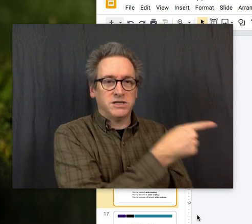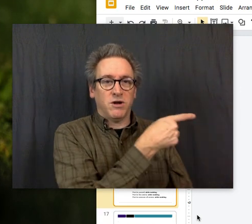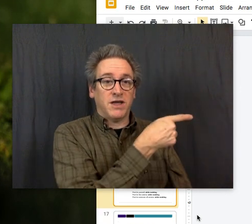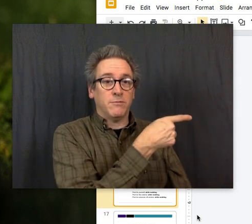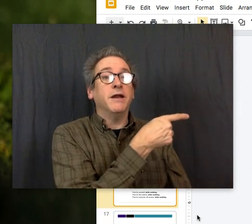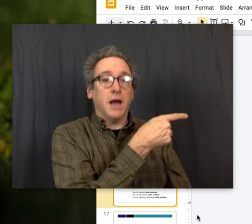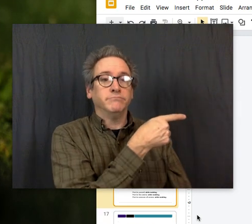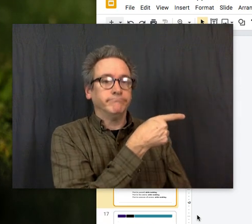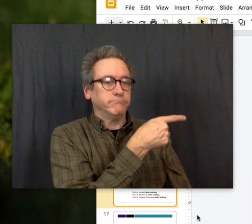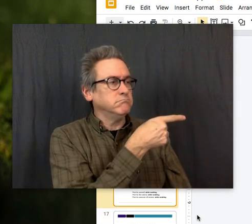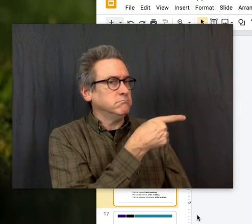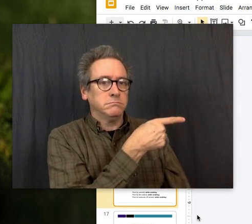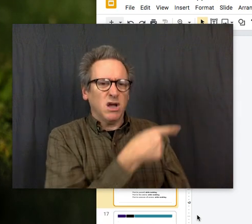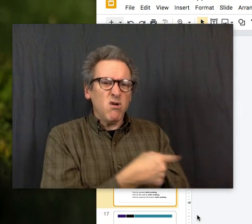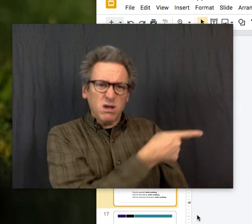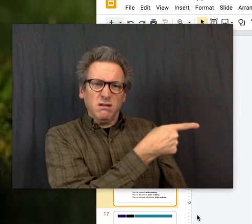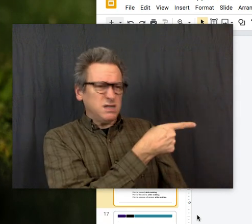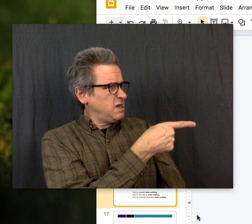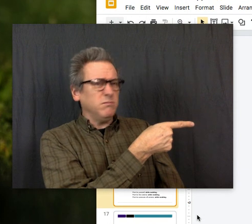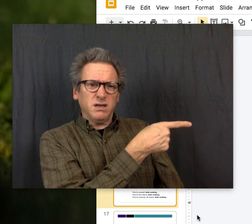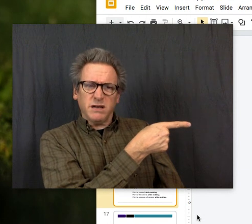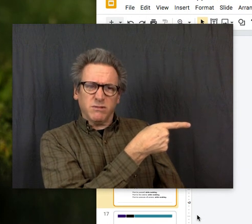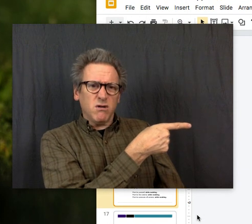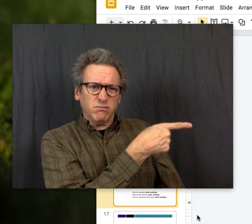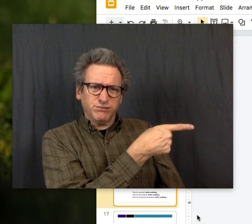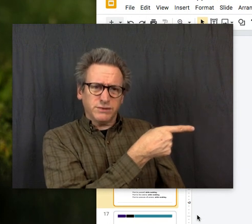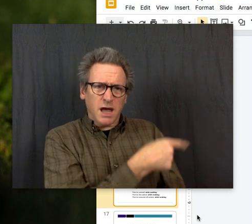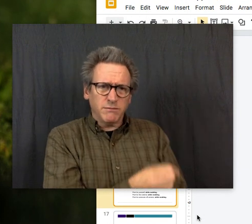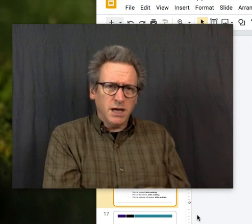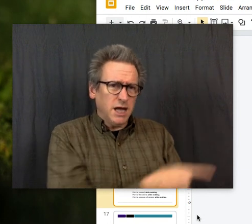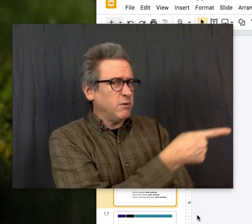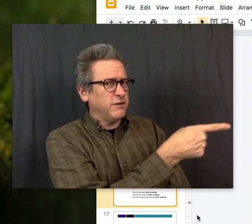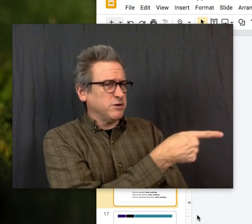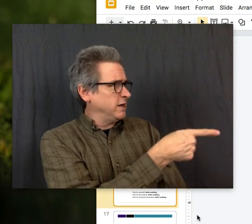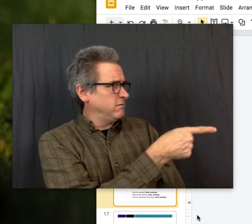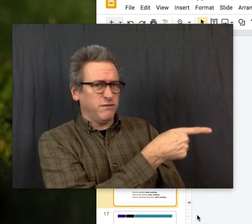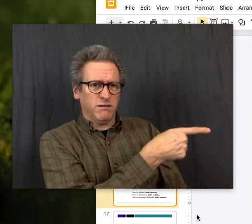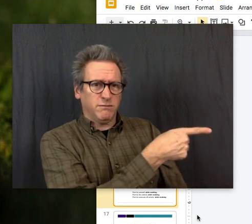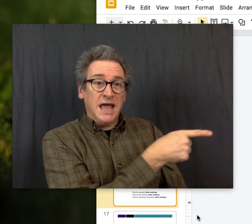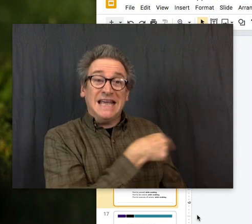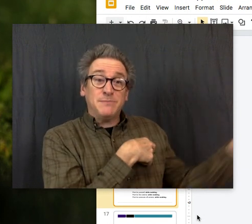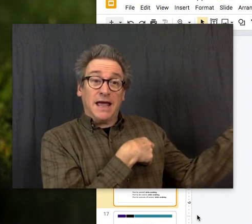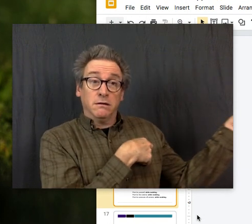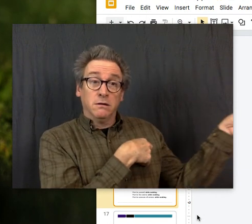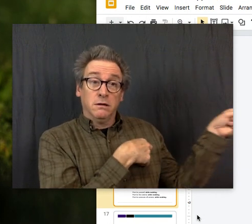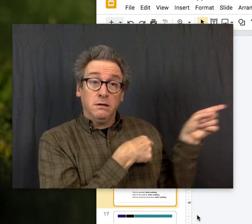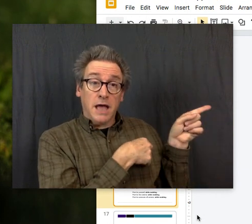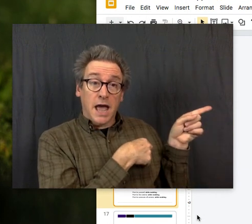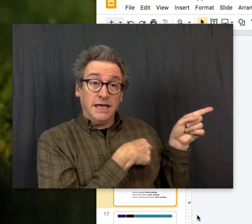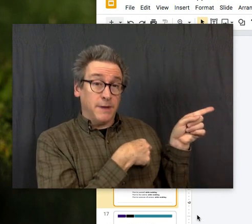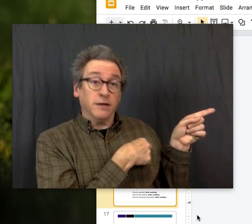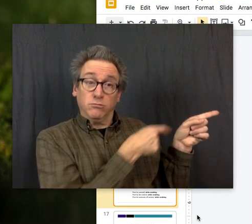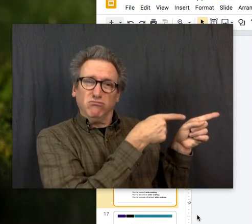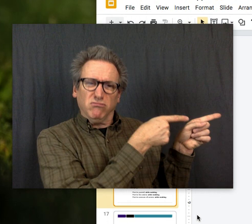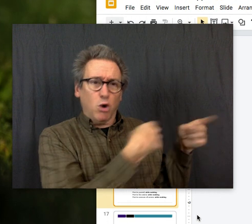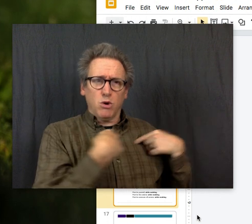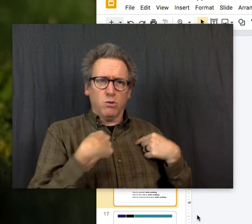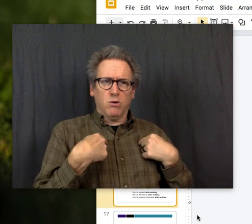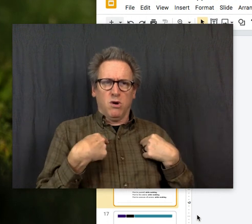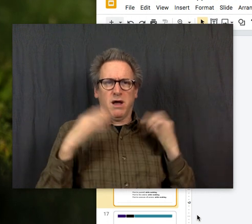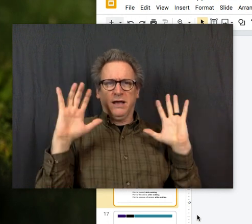Point to someone off camera and nod. Oh, it's him. It's him. Go. Yeah. He wanted the drink over there. He's paying. Yeah, he's paying.